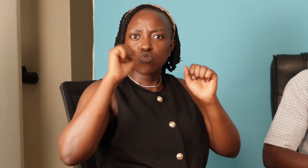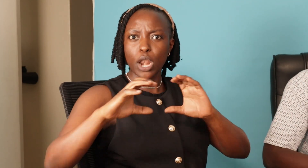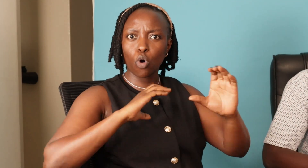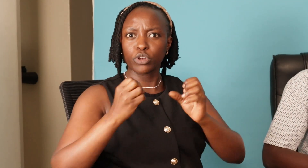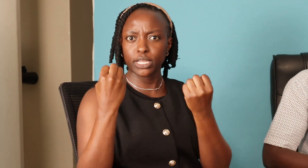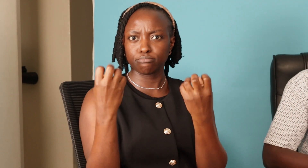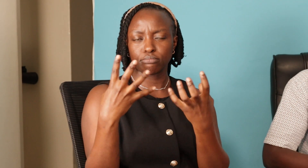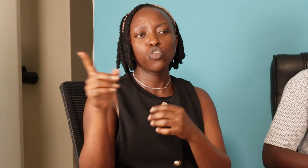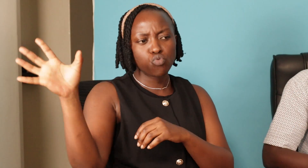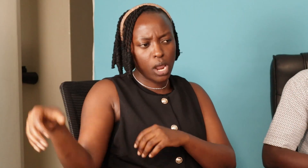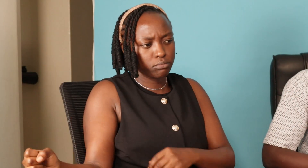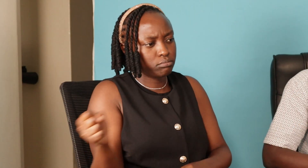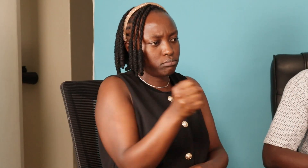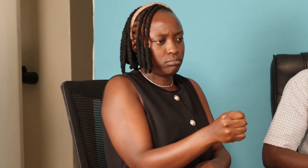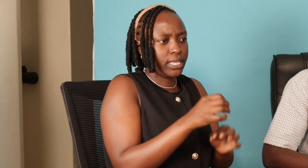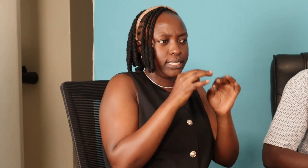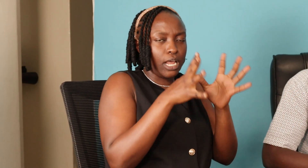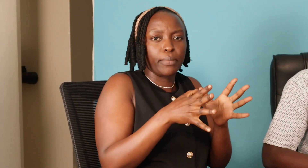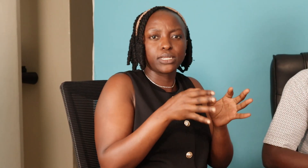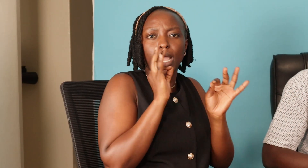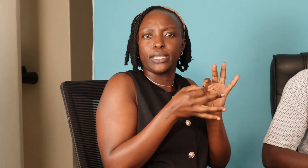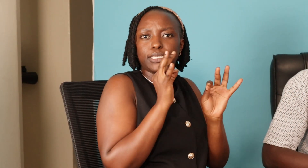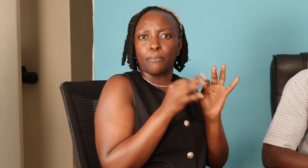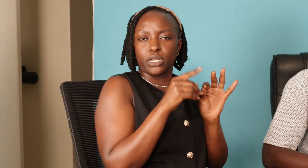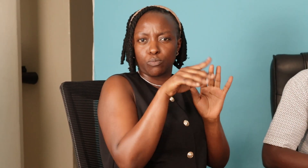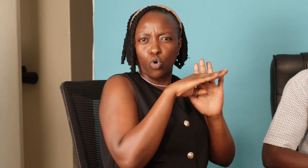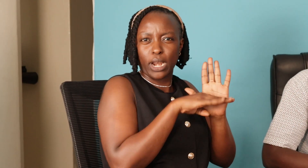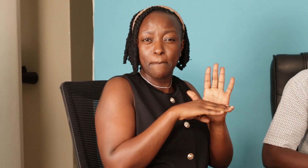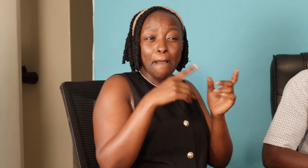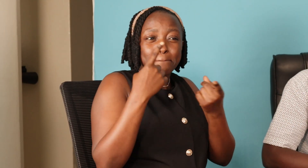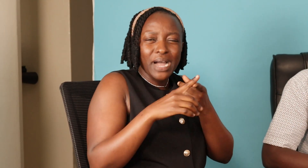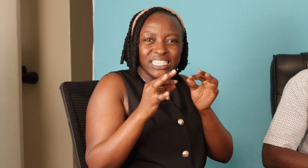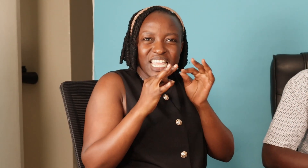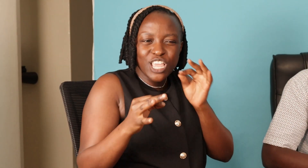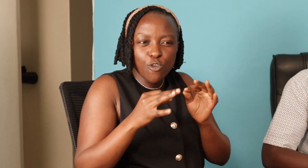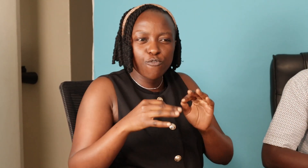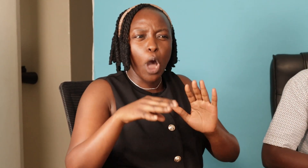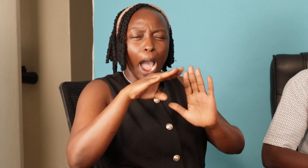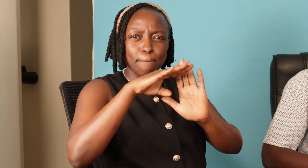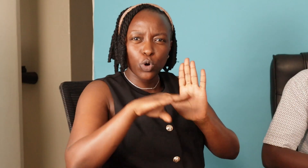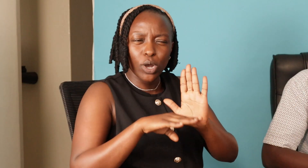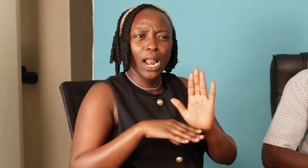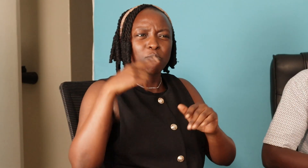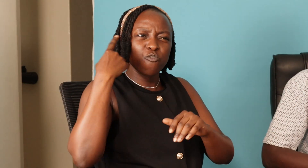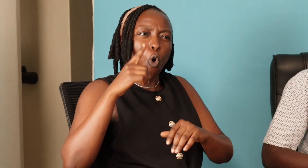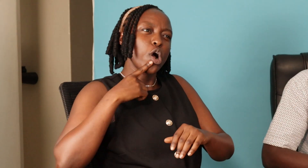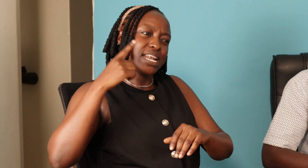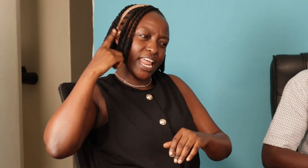example, you have a program where they need someone who can communicate in sign language. They can employ you as a sign language interpreter. That's not a problem.